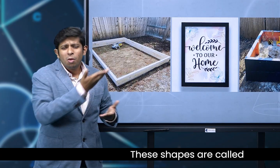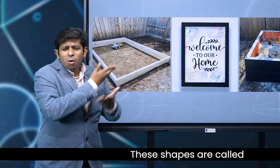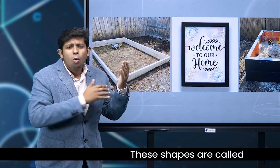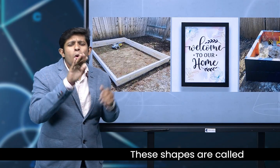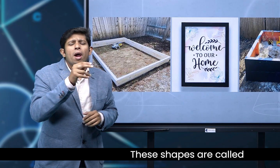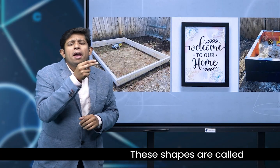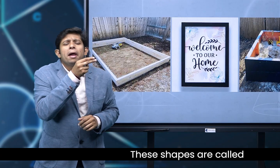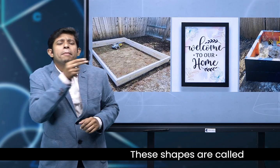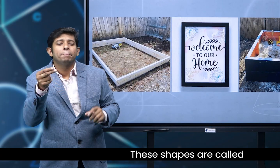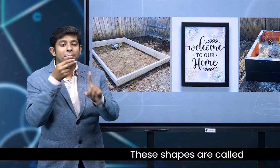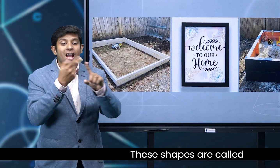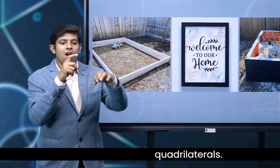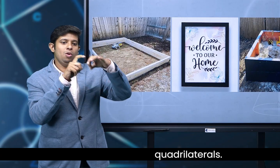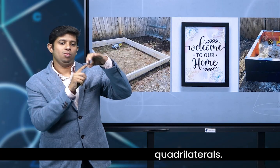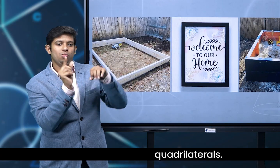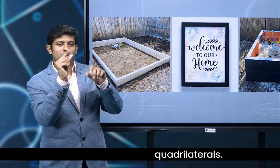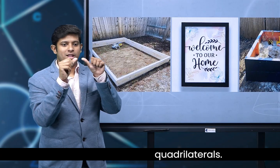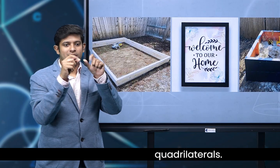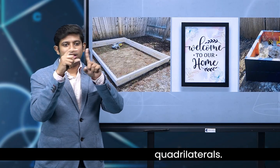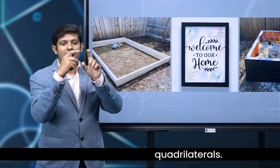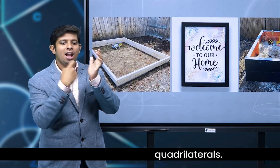These shapes are called quadrilaterals.